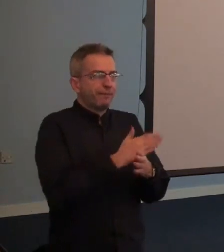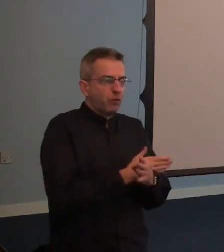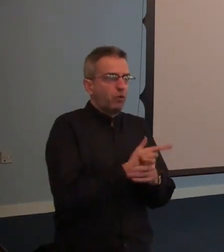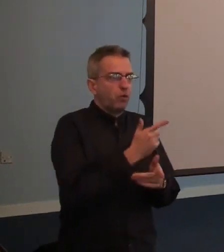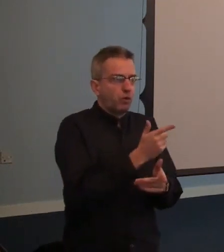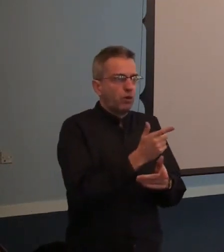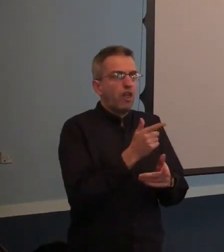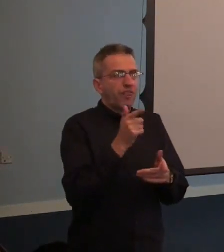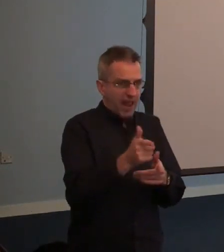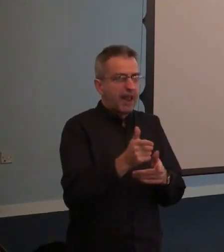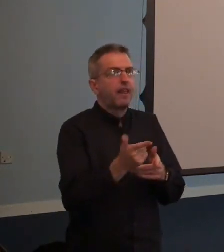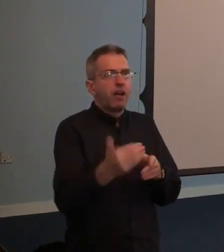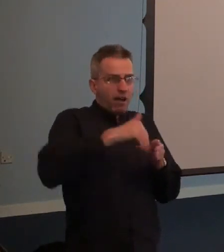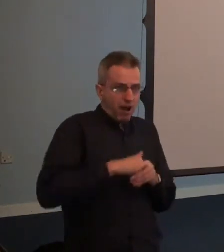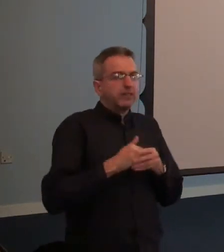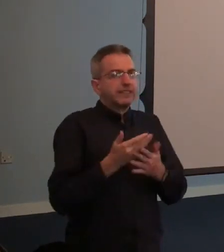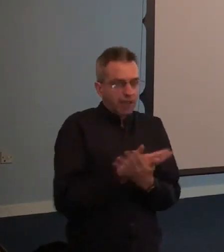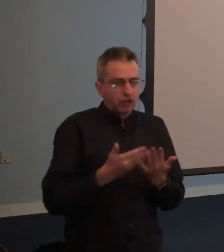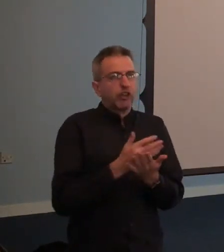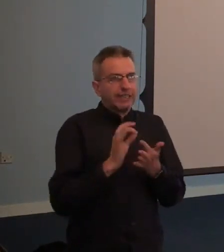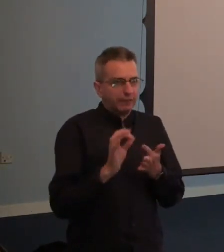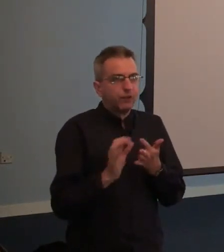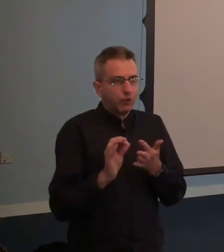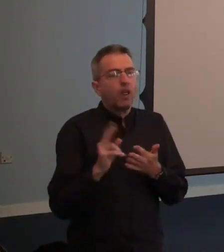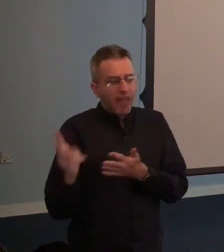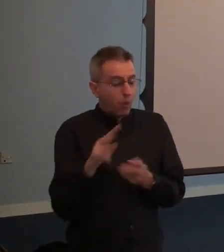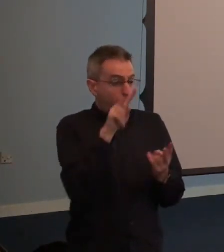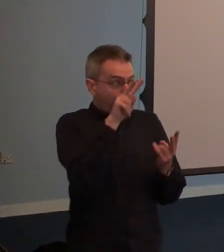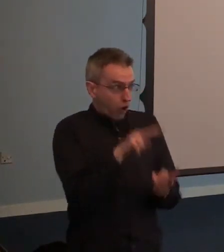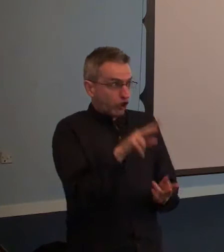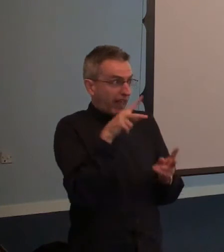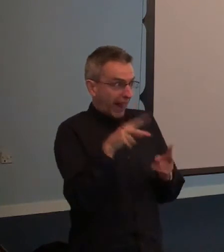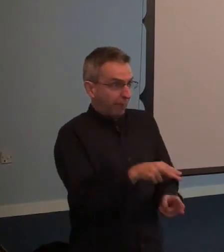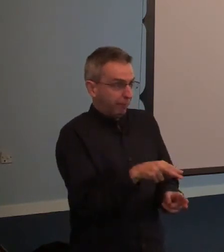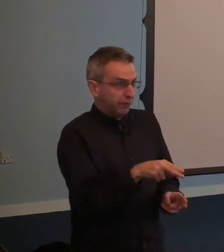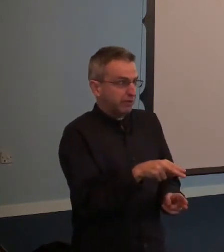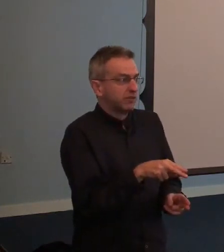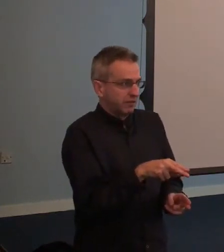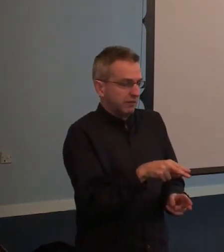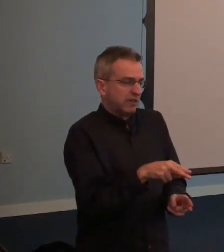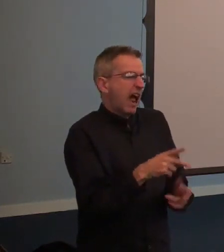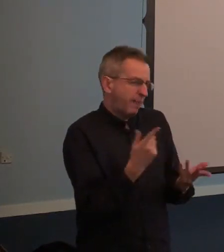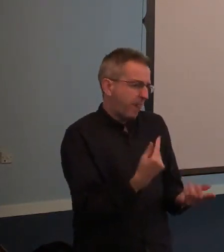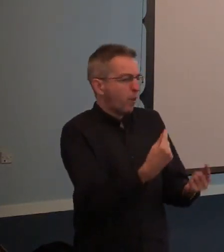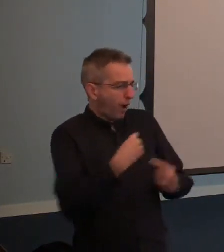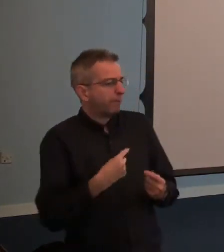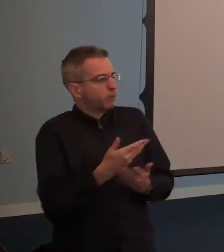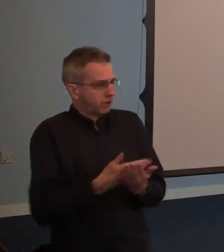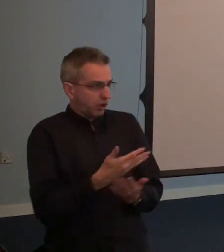YouTube. So it meant that something that had been filmed before the discussion and the interview, that we could have a look at that clip, make sure it was